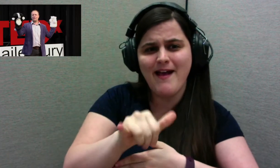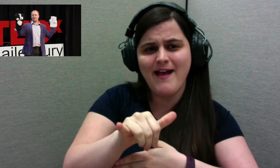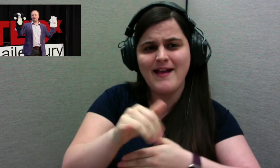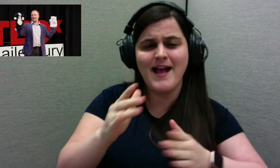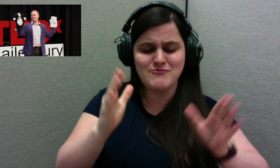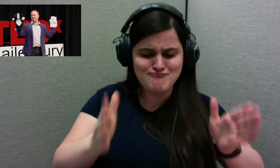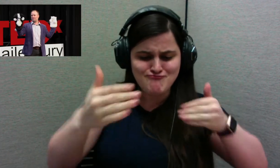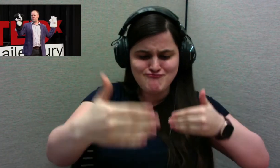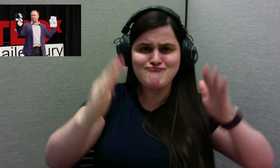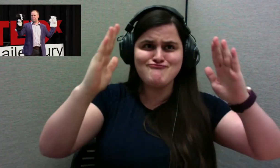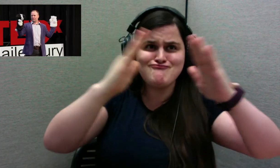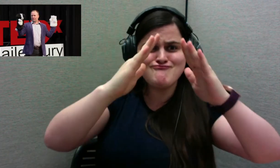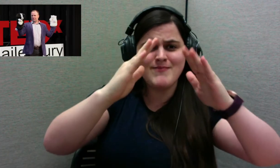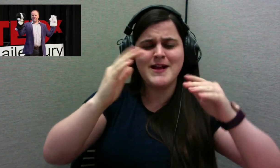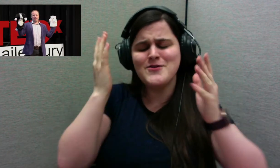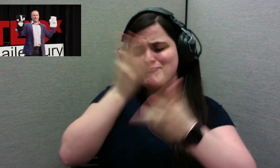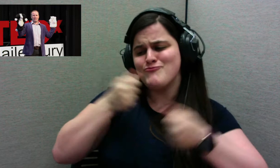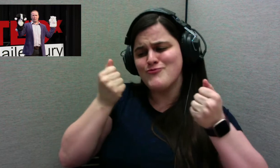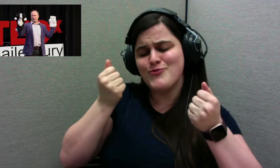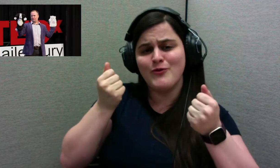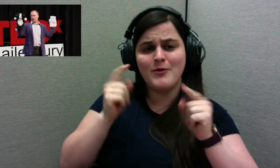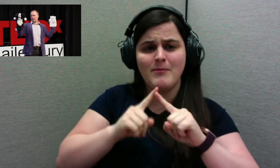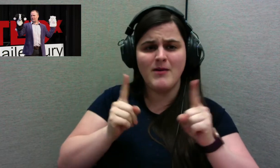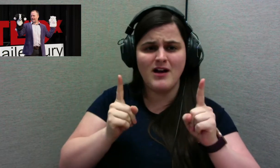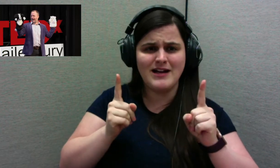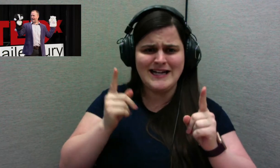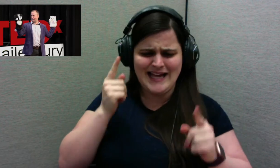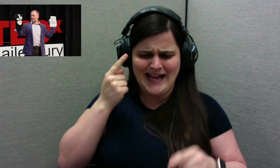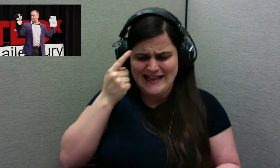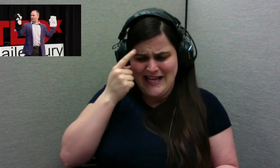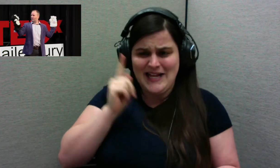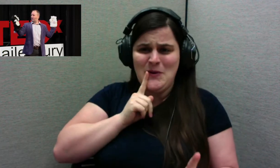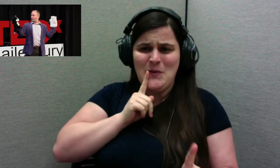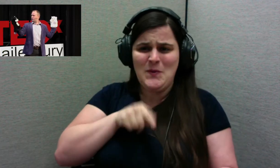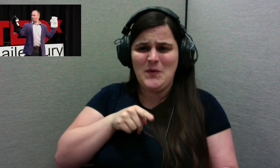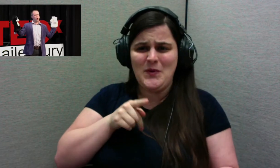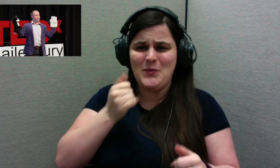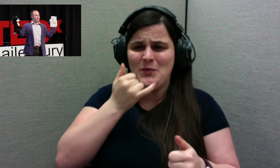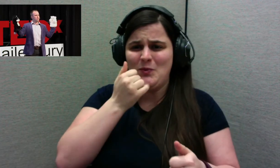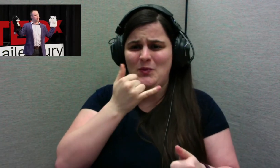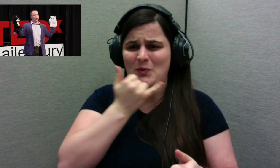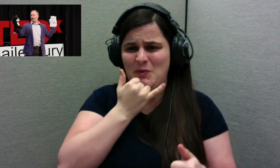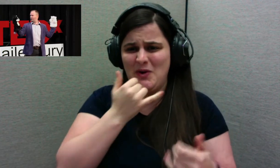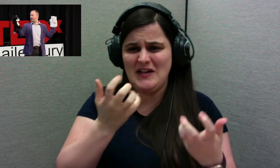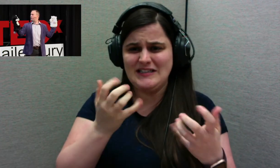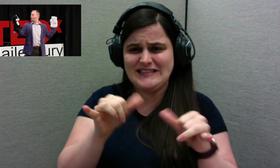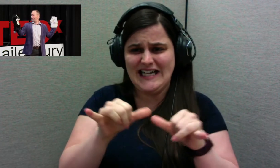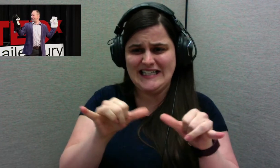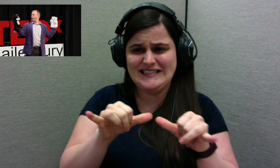top. It's going to look dead beautiful, but I think I've ordered the wrong size. Oh, Julius.